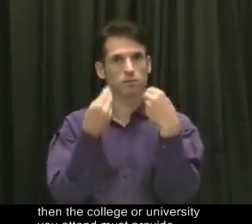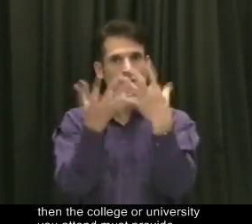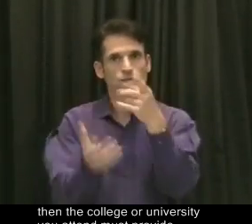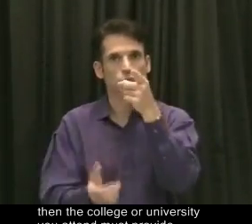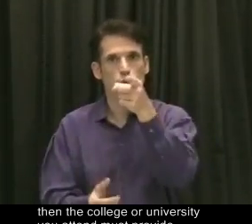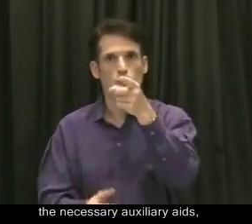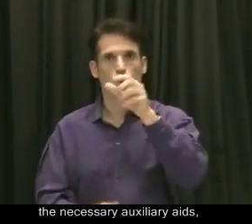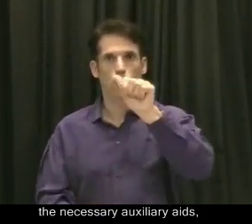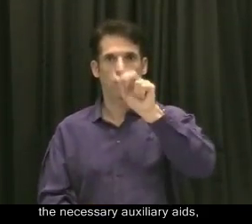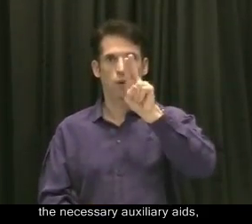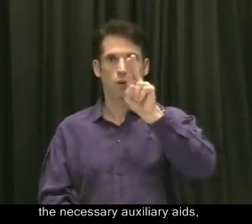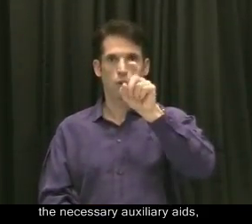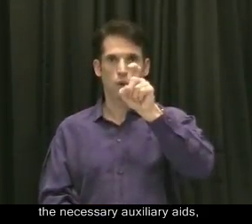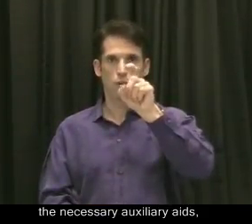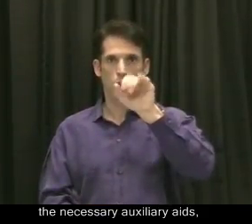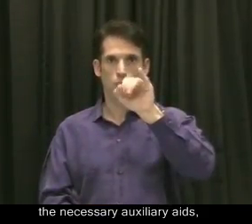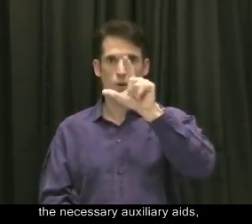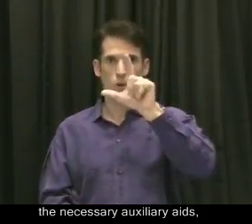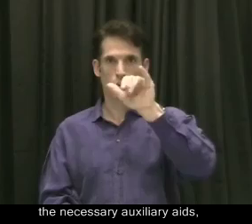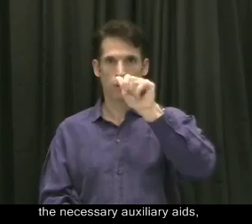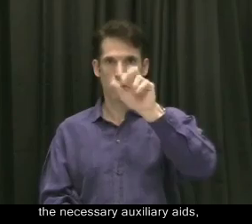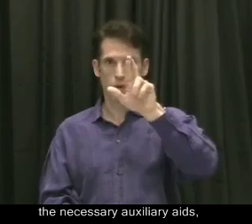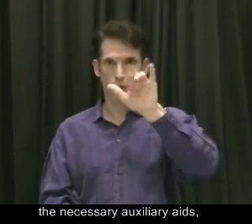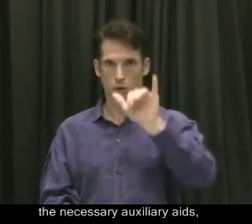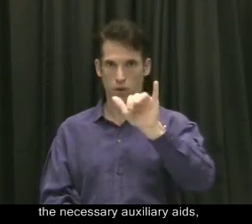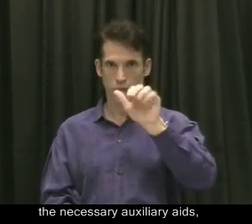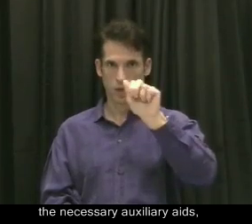provide the necessary auxiliary aids.